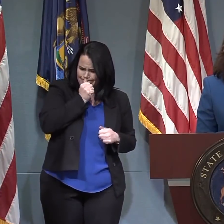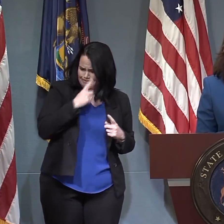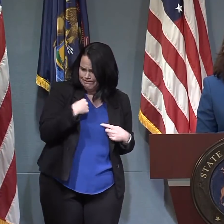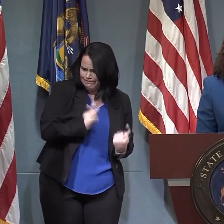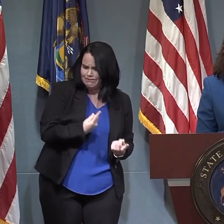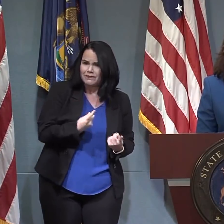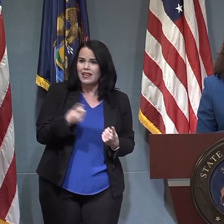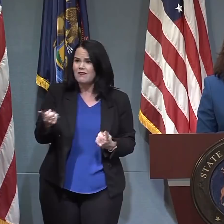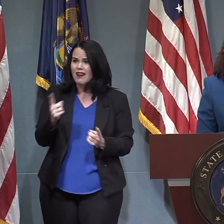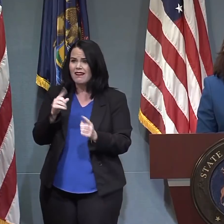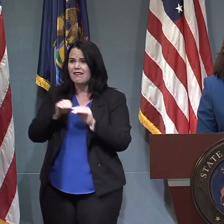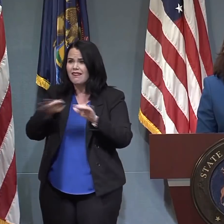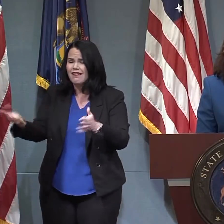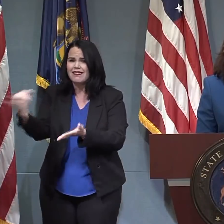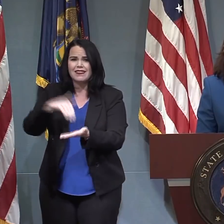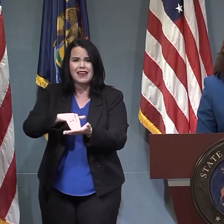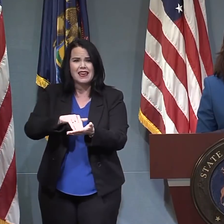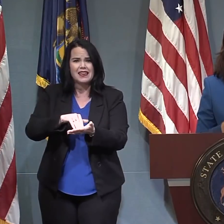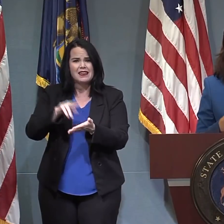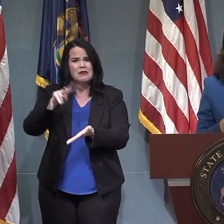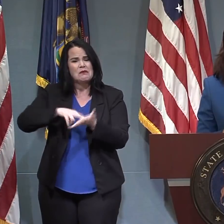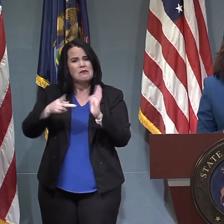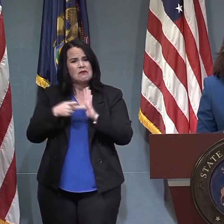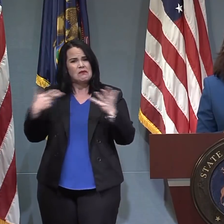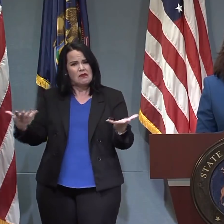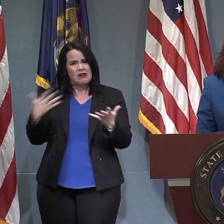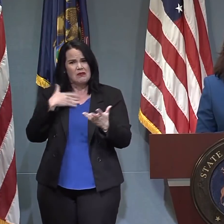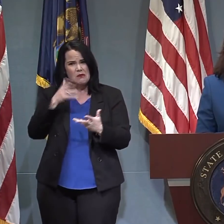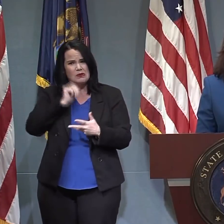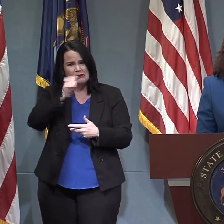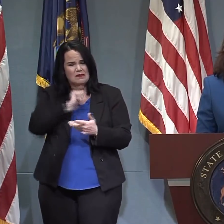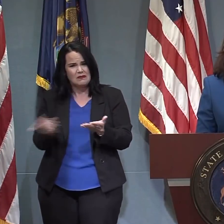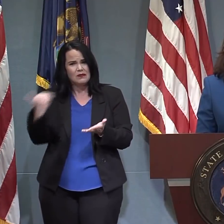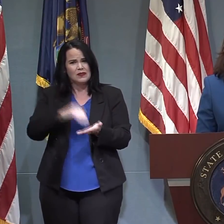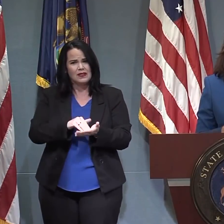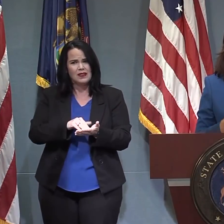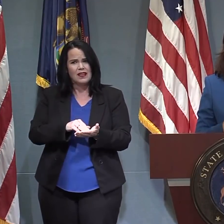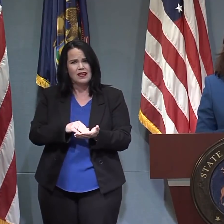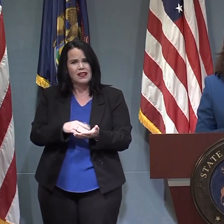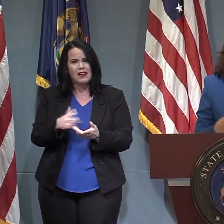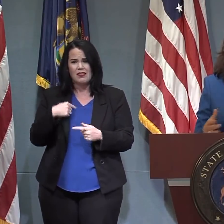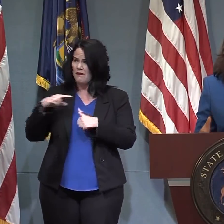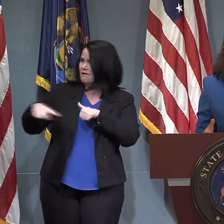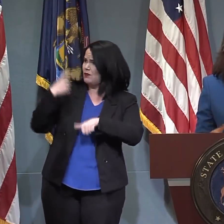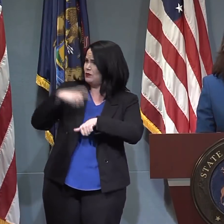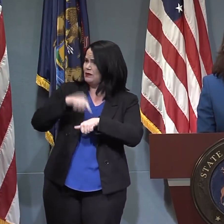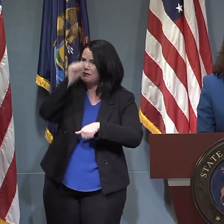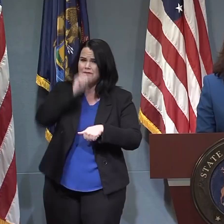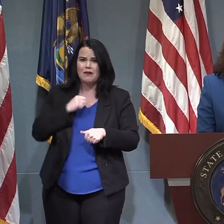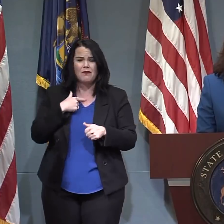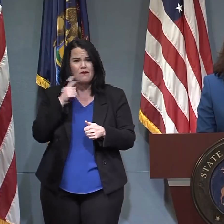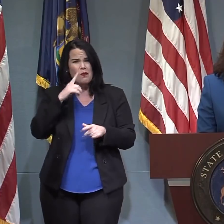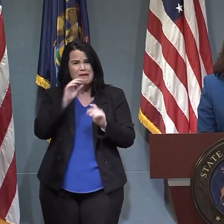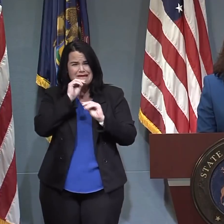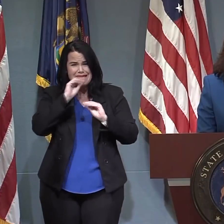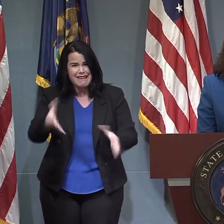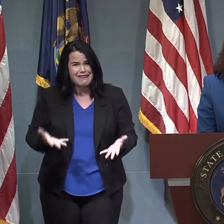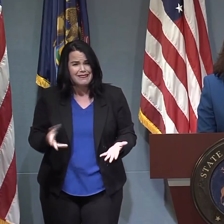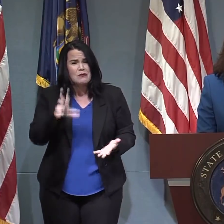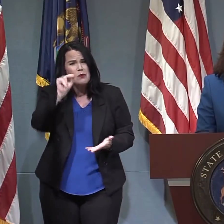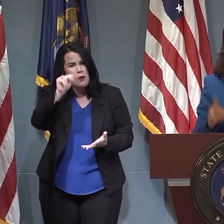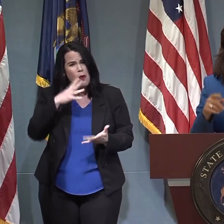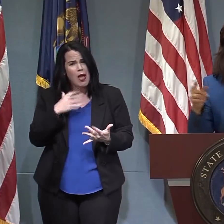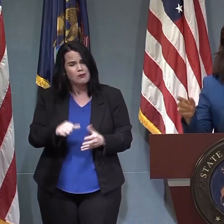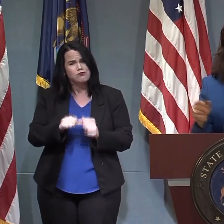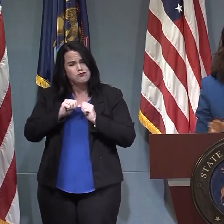these sacrifices. Let's not make them in vain. Let's everyone continue to do their part so that we can move on to the next